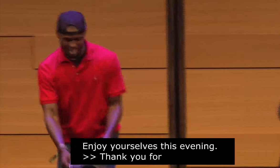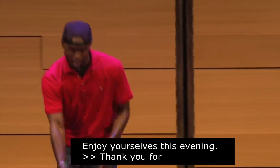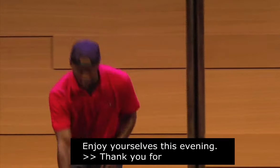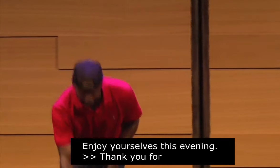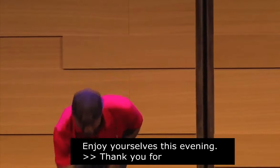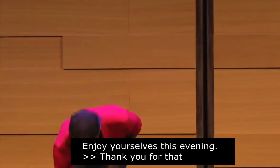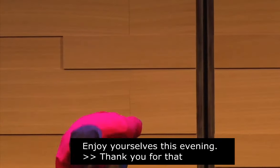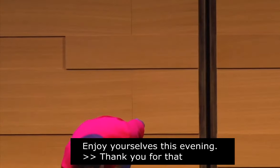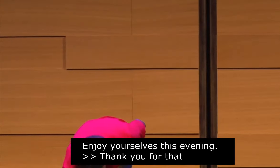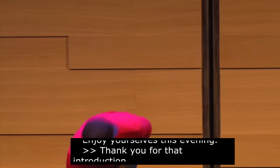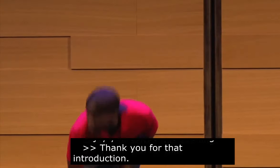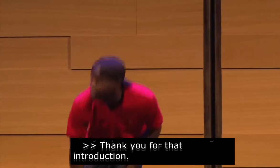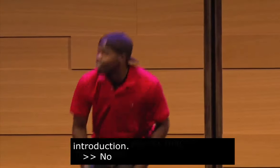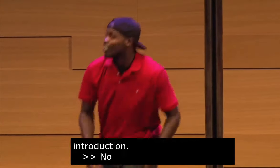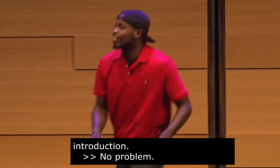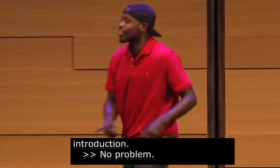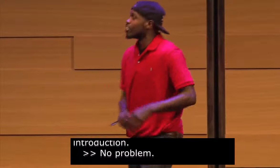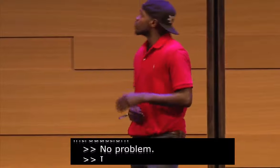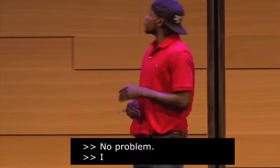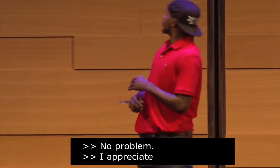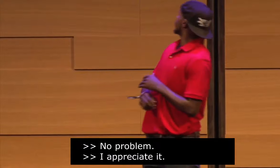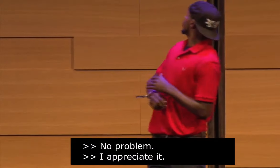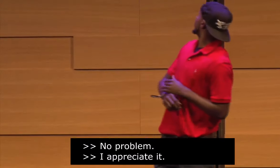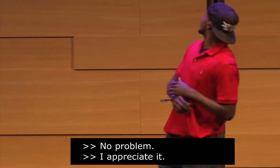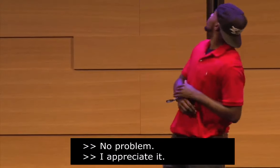Thank you for that introduction. No problem. I appreciate it.